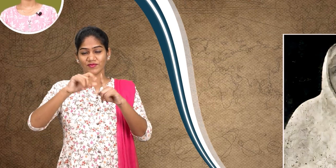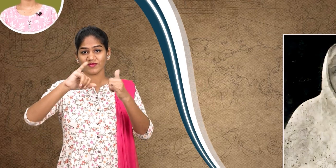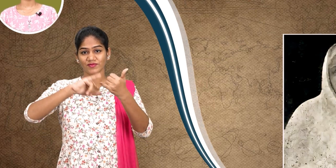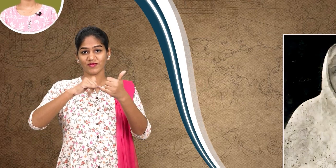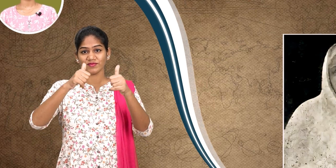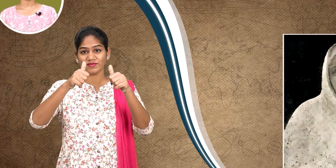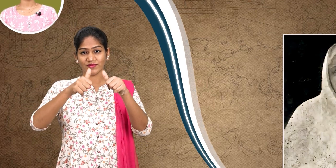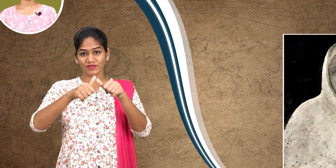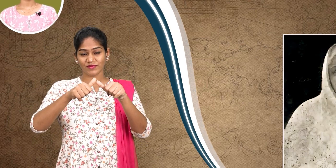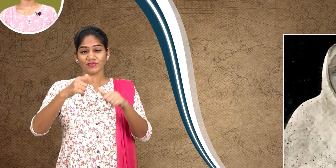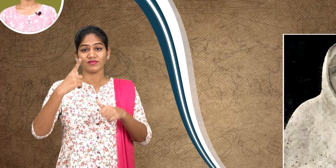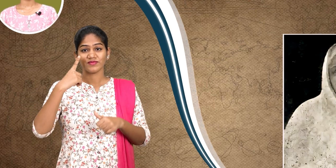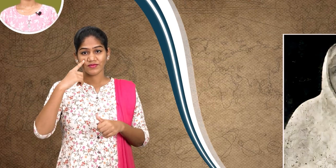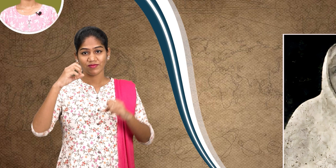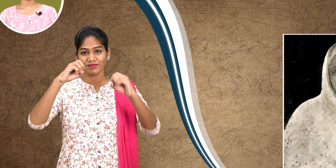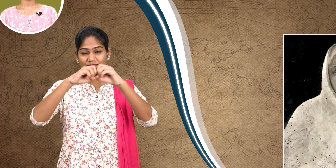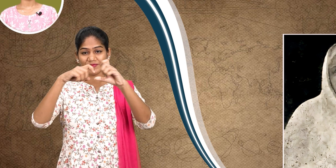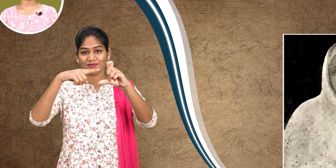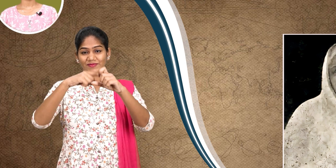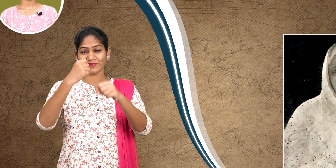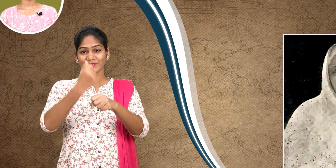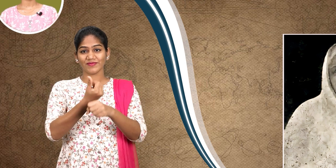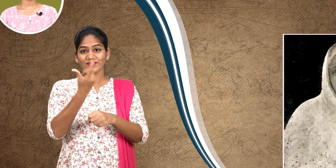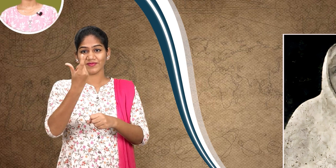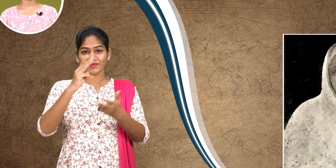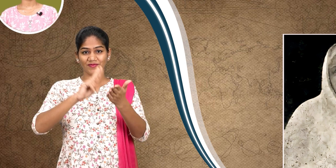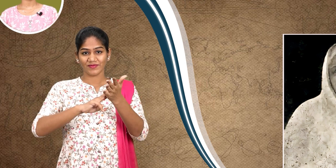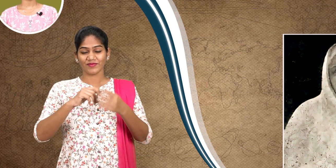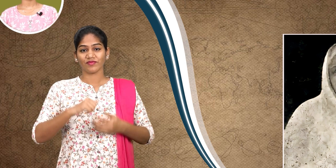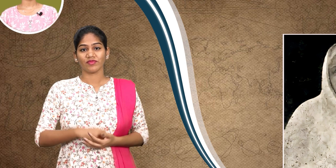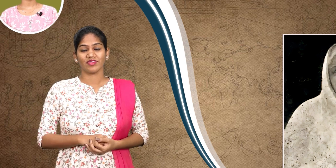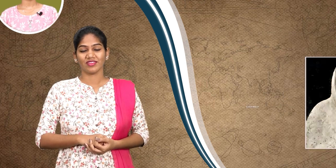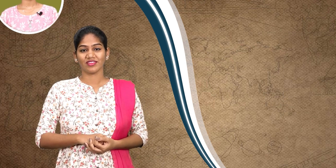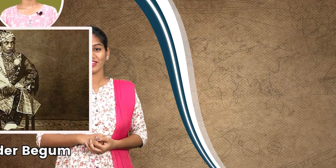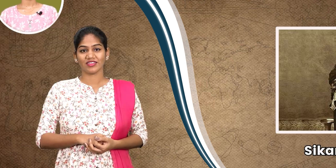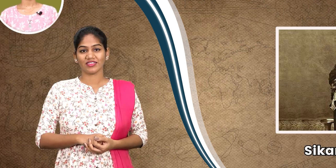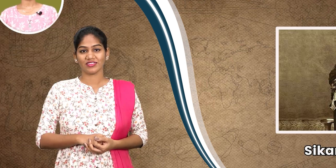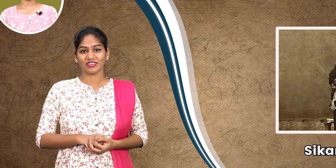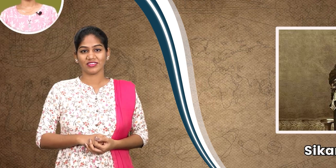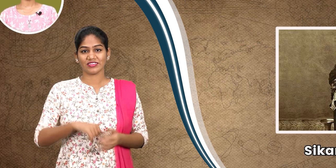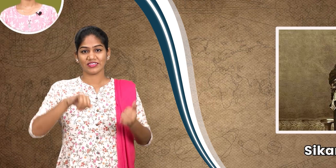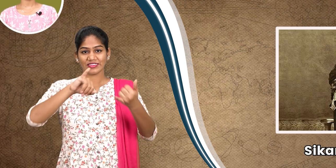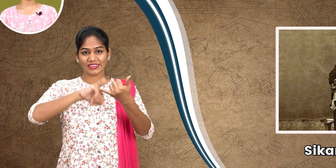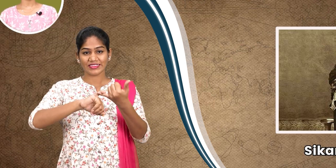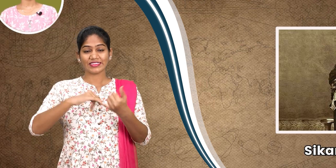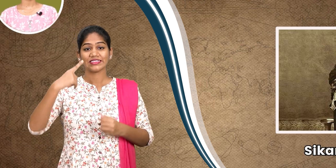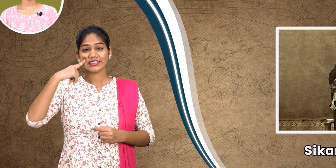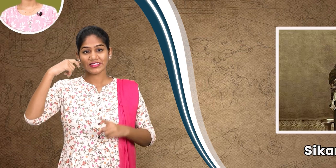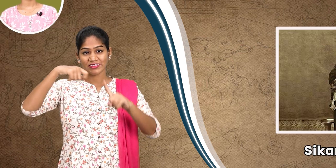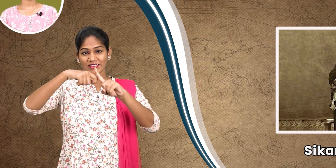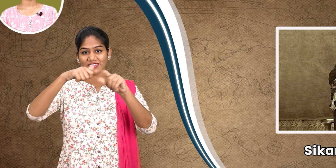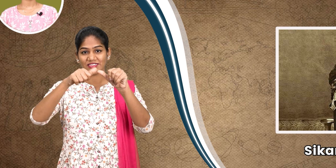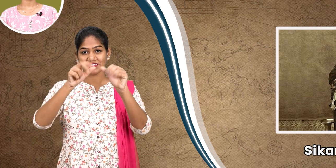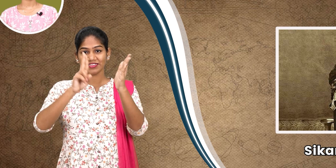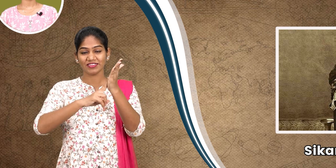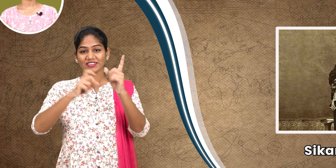Sikandar Begum,